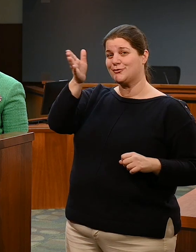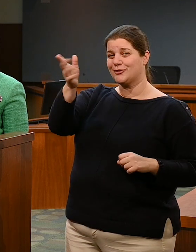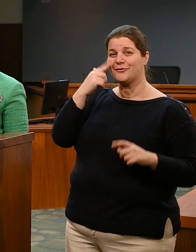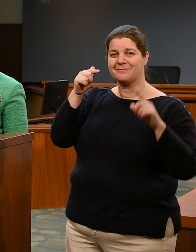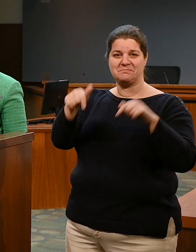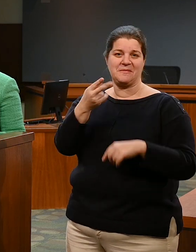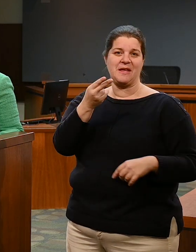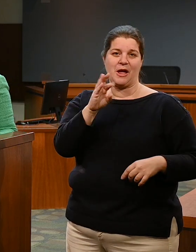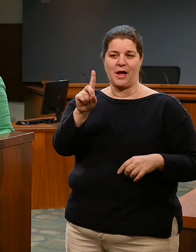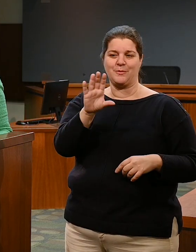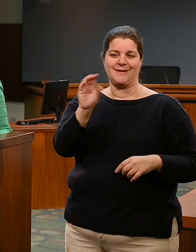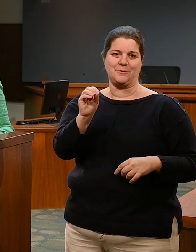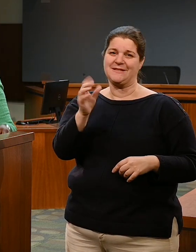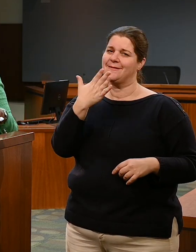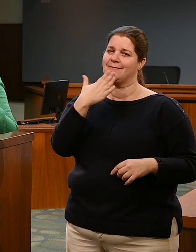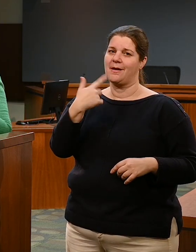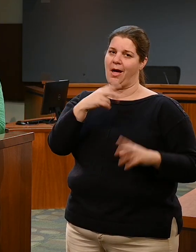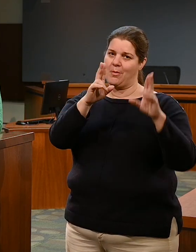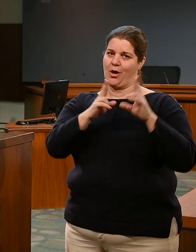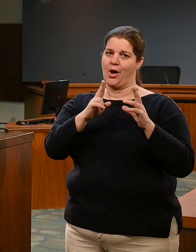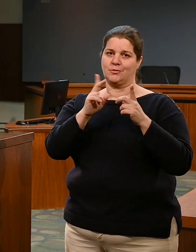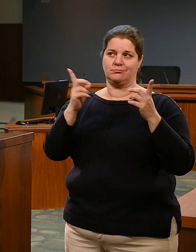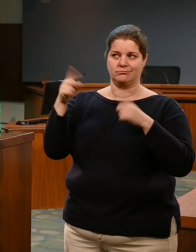Howard County. It's been my pleasure to serve.